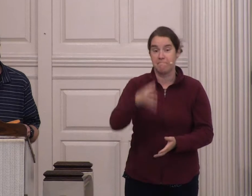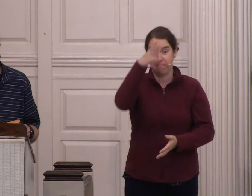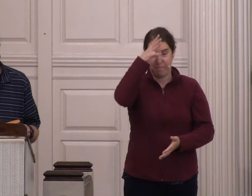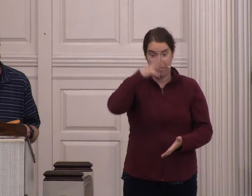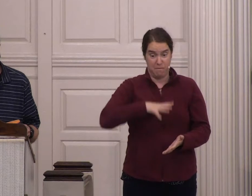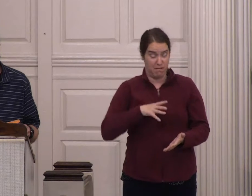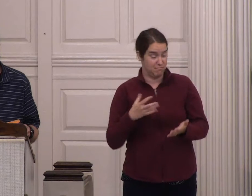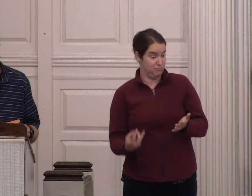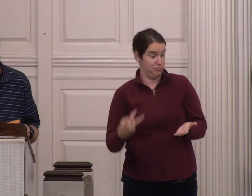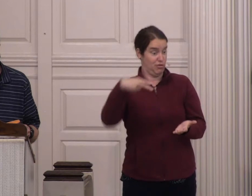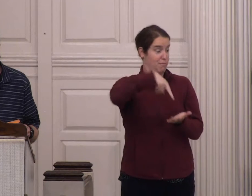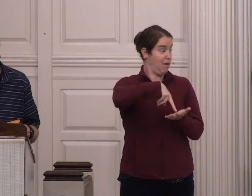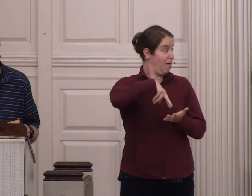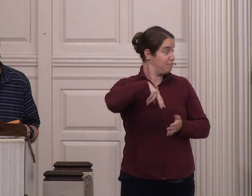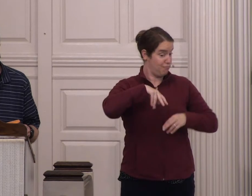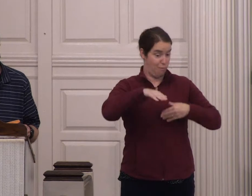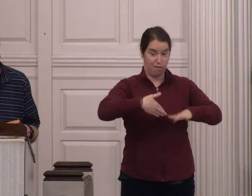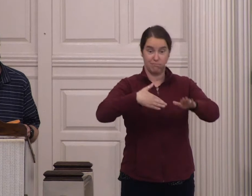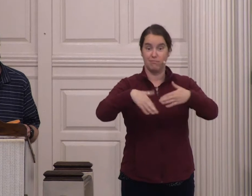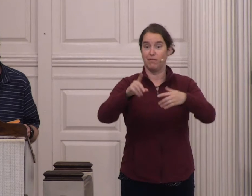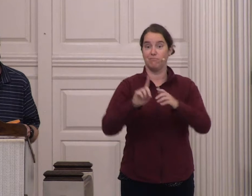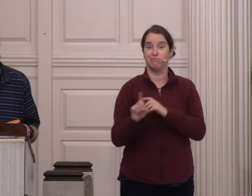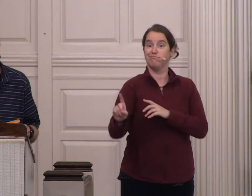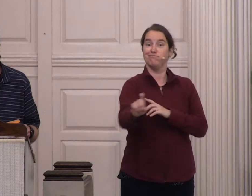Jumped up and began to walk about.